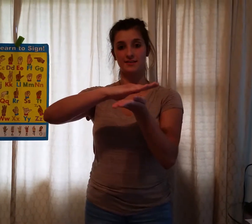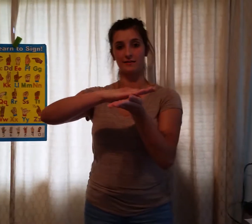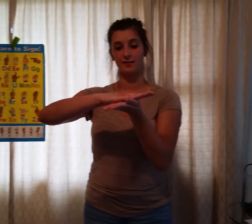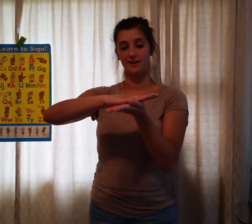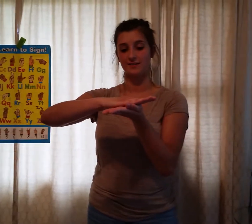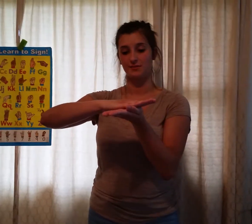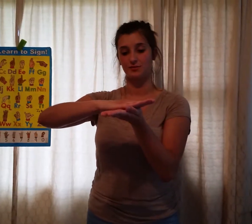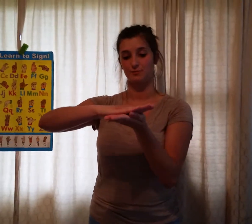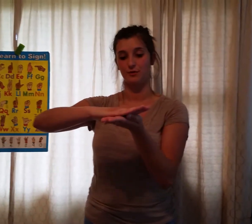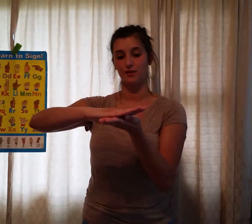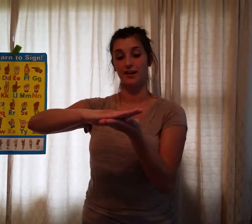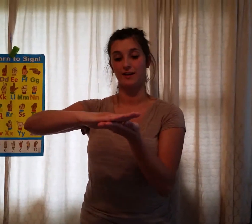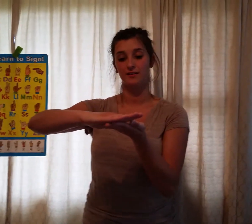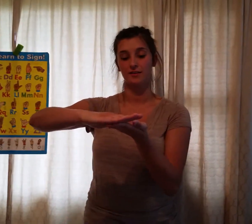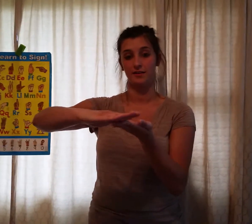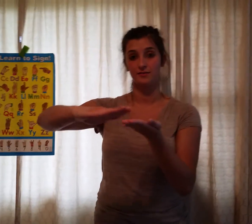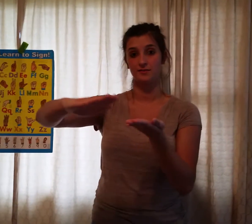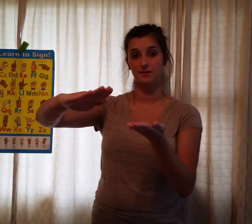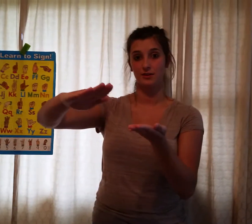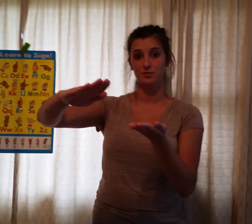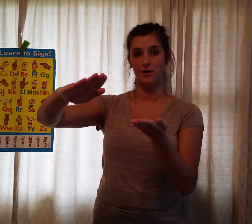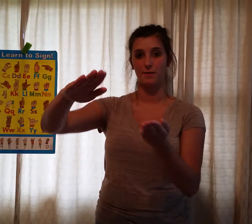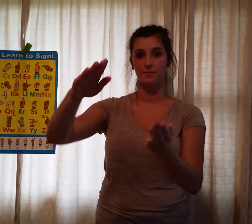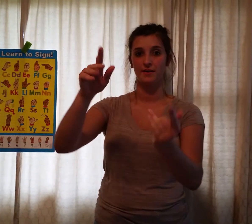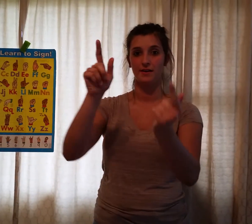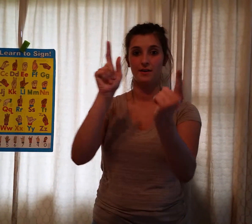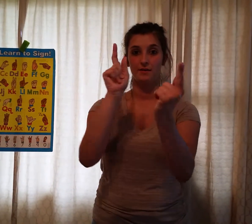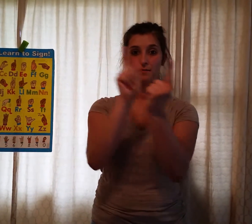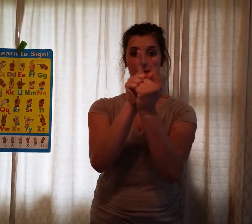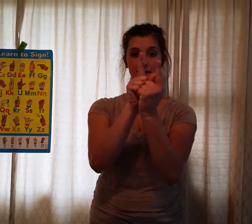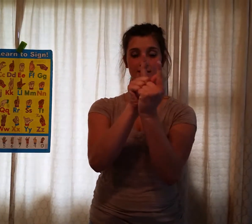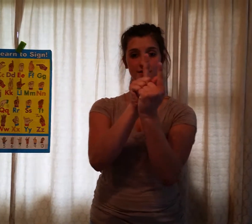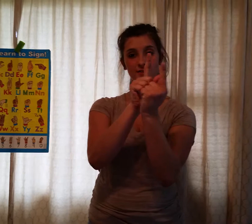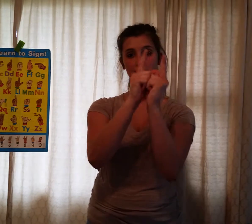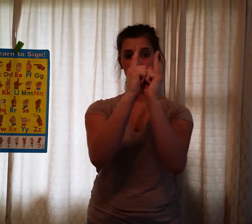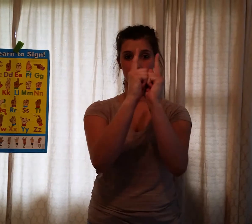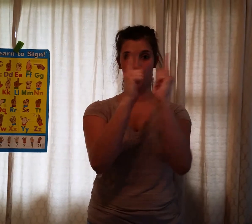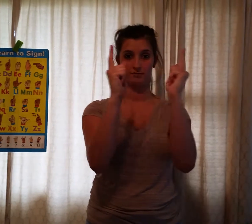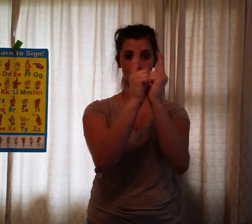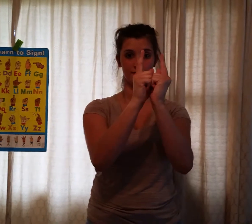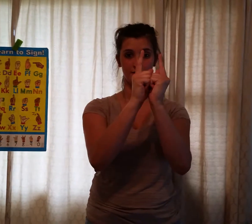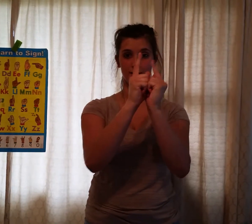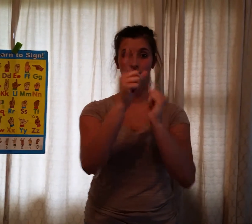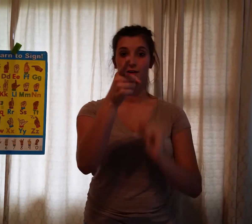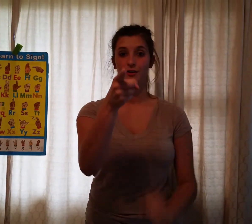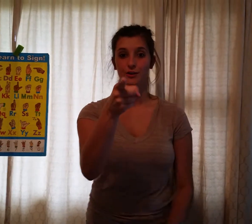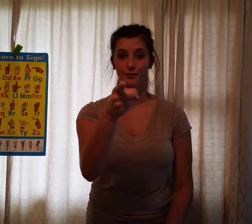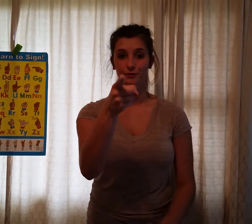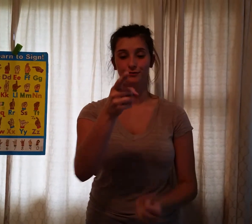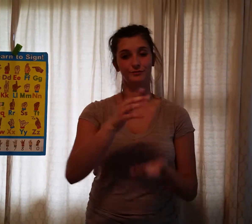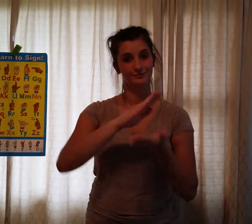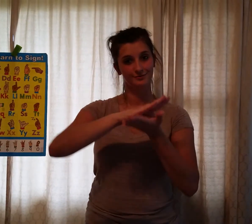sign for nice is you smooth your hand across each palm. Meet, U.